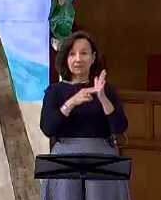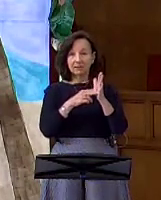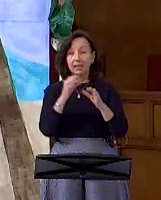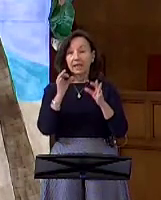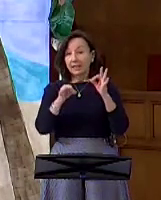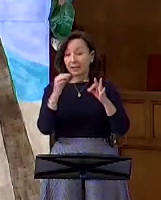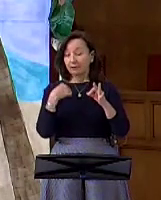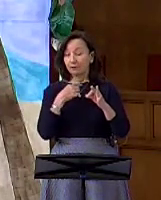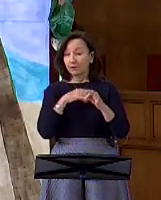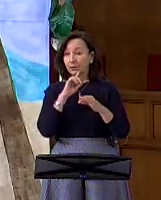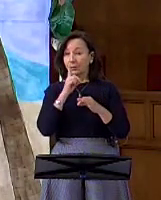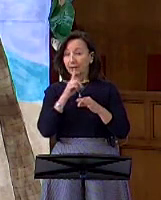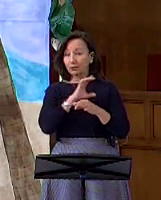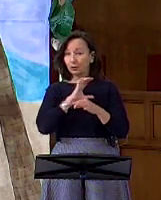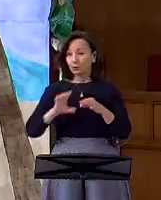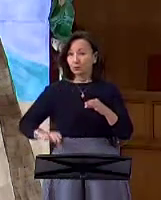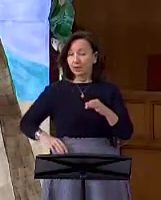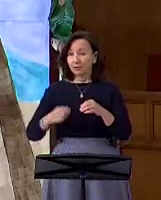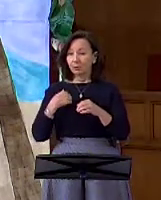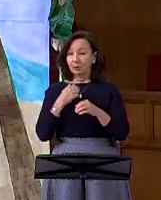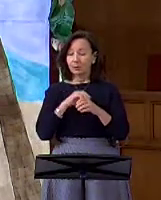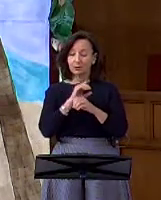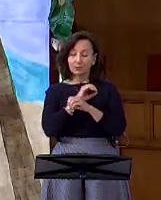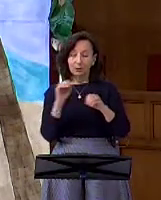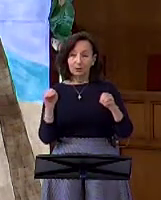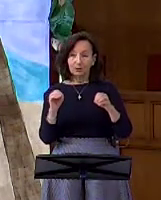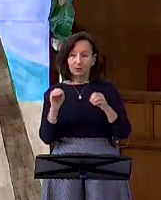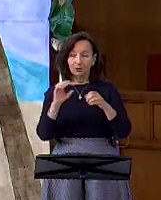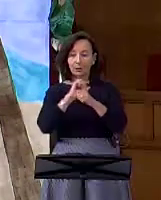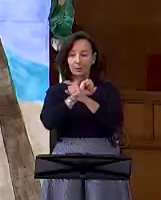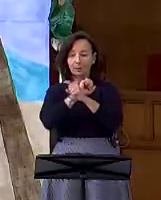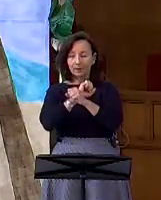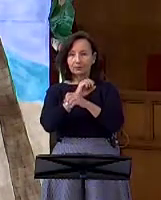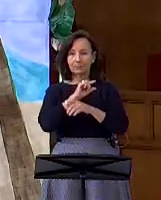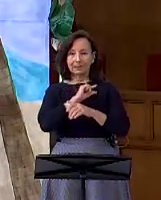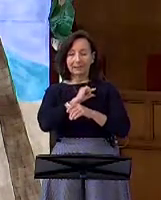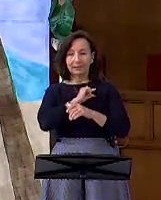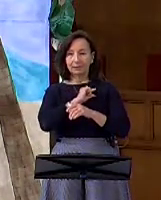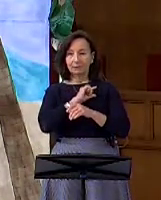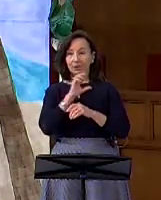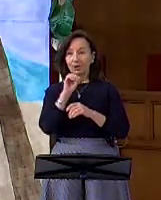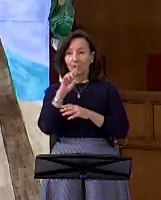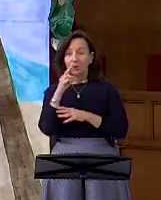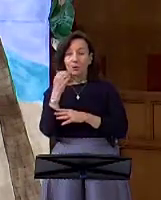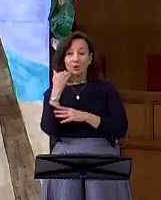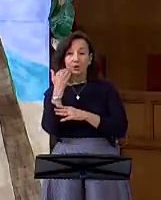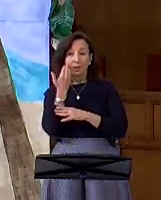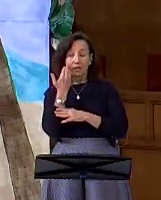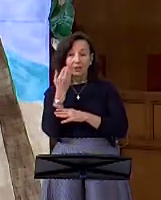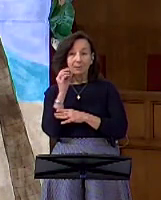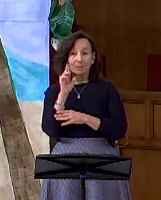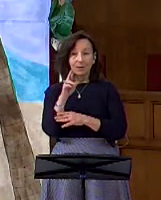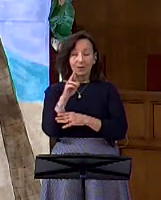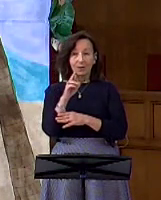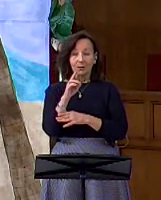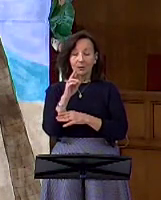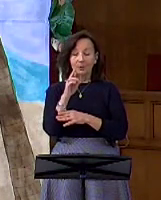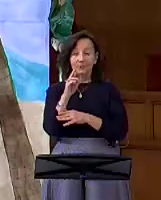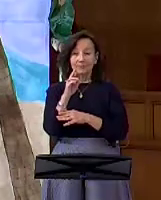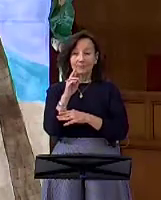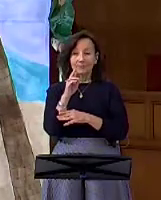are in Christ, we are no longer bound by guilt or shame or weighed